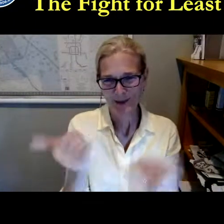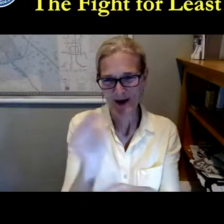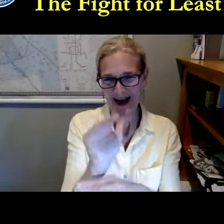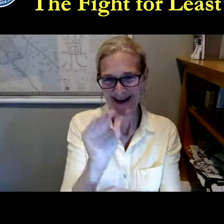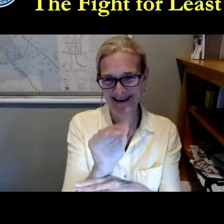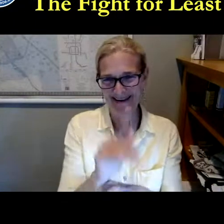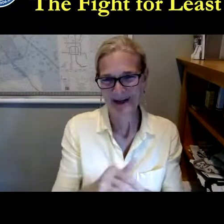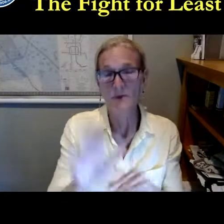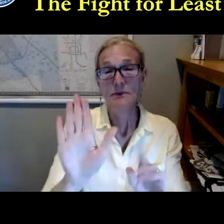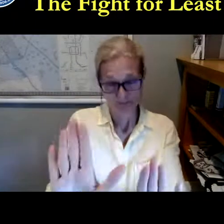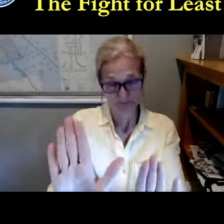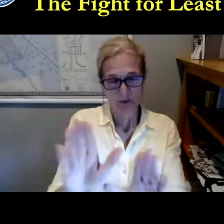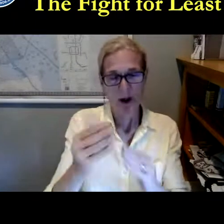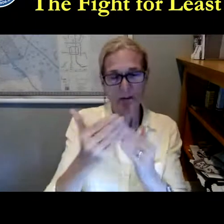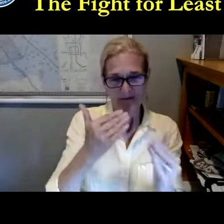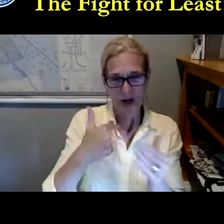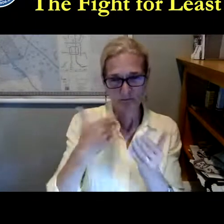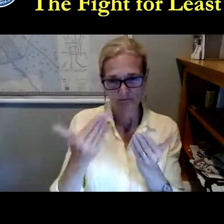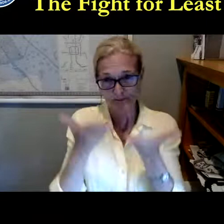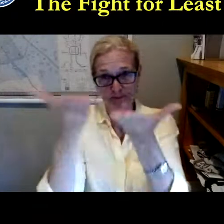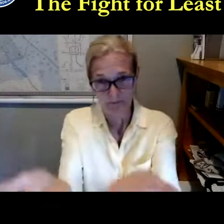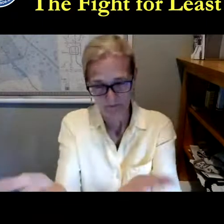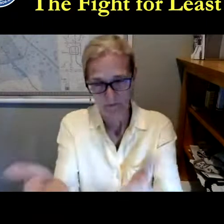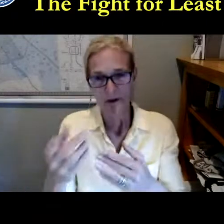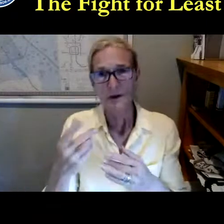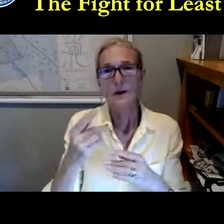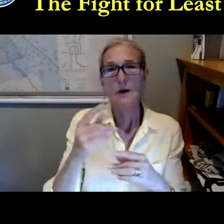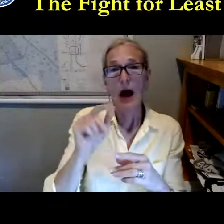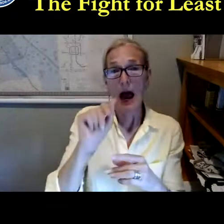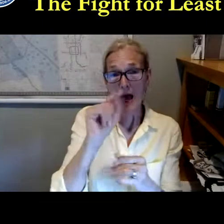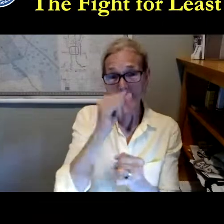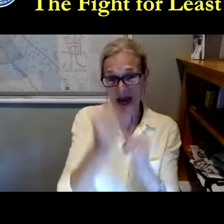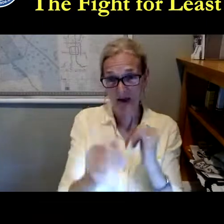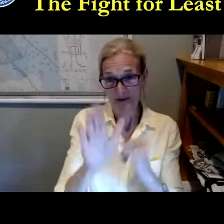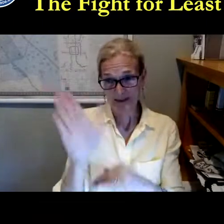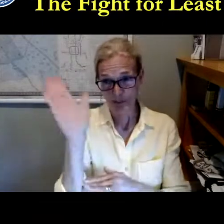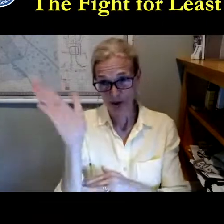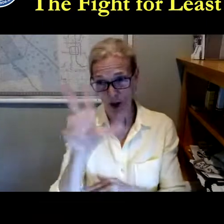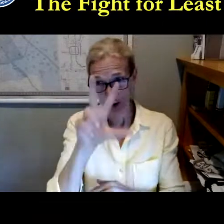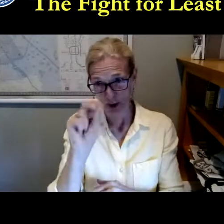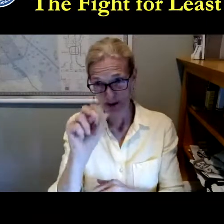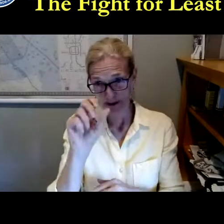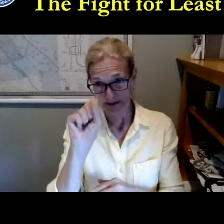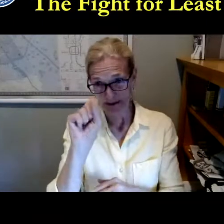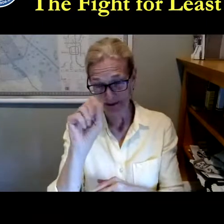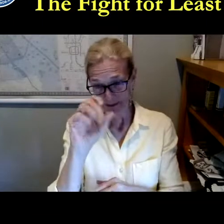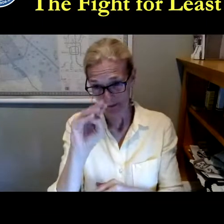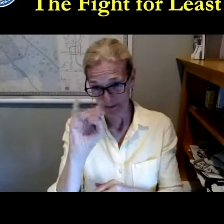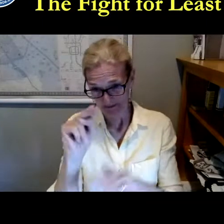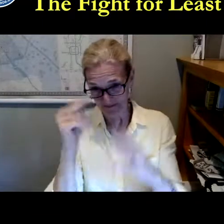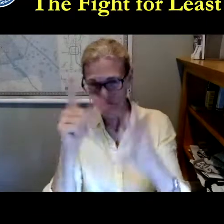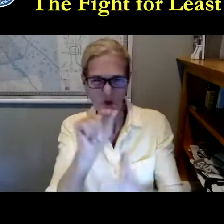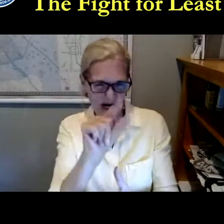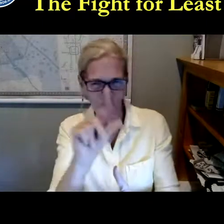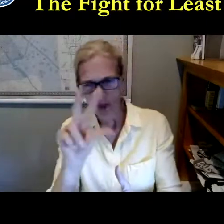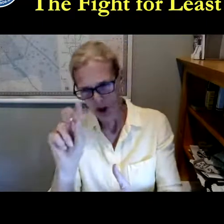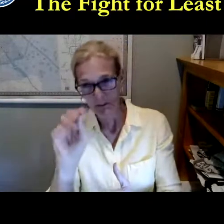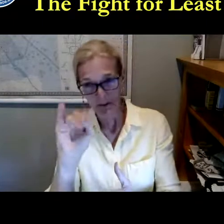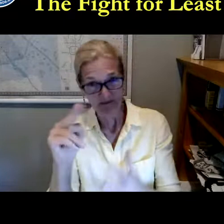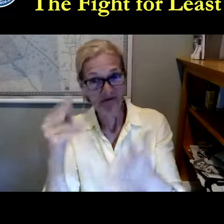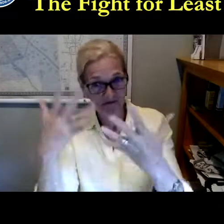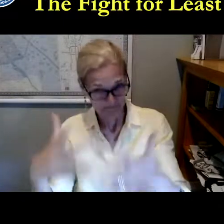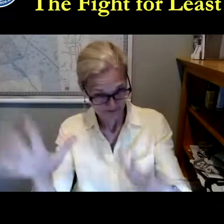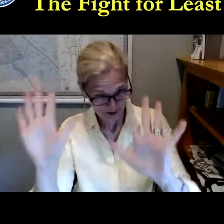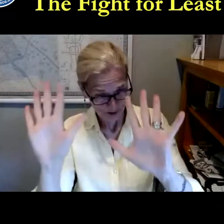Please join me in welcoming David here tonight. Oh, before I turn it over to David, at the end